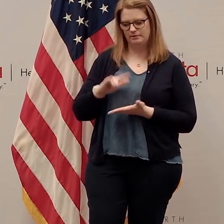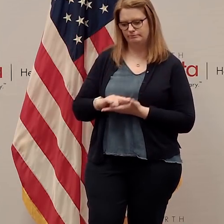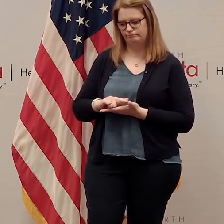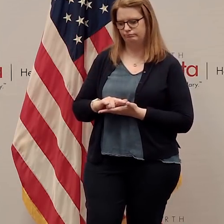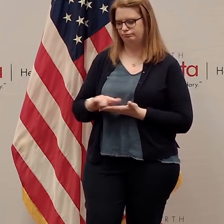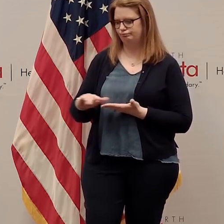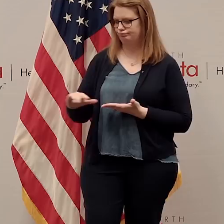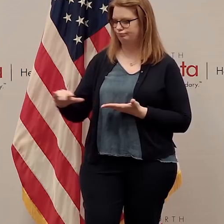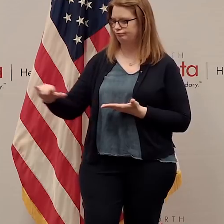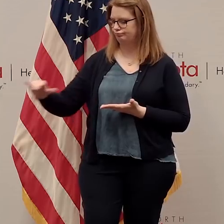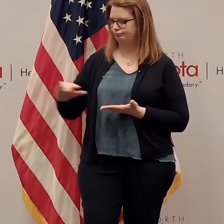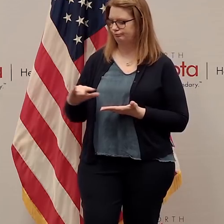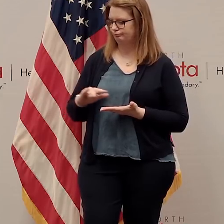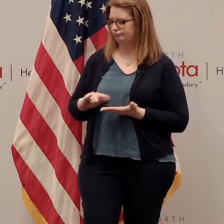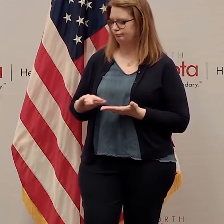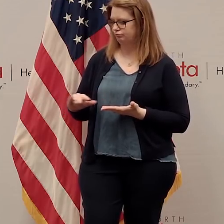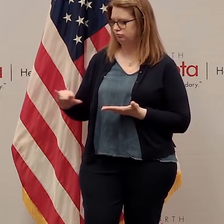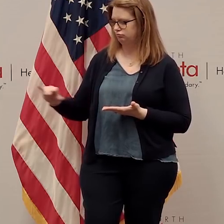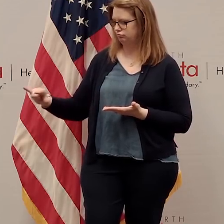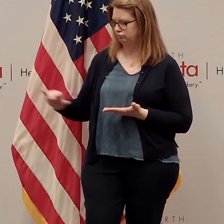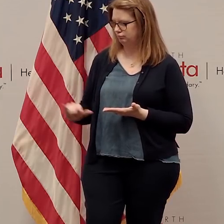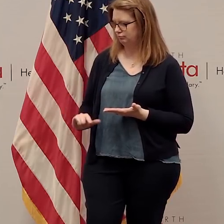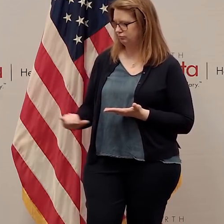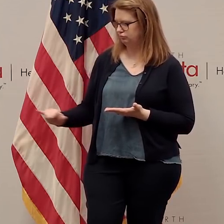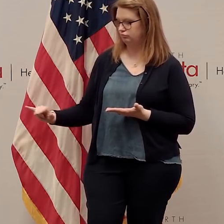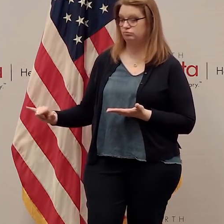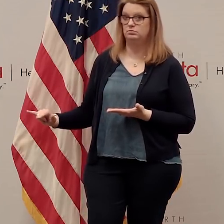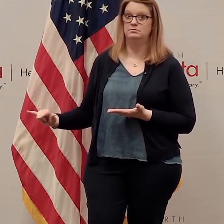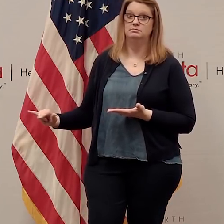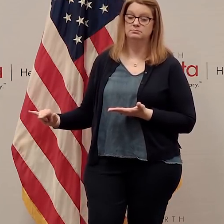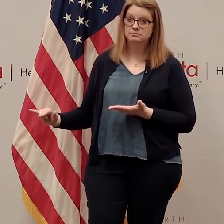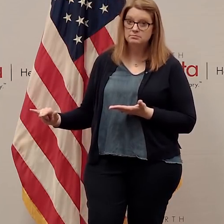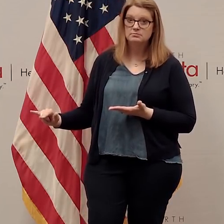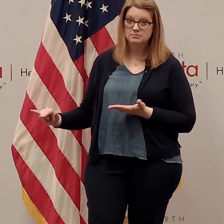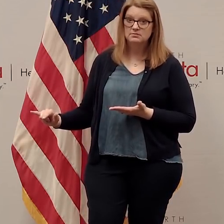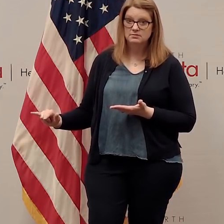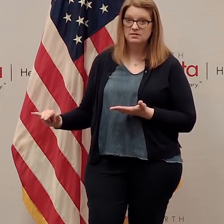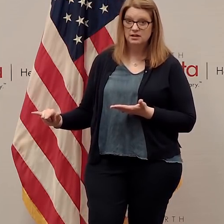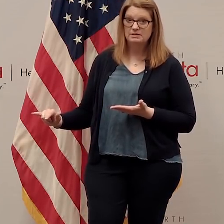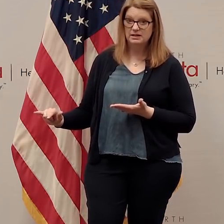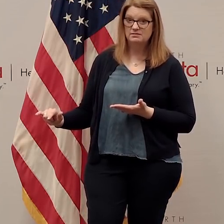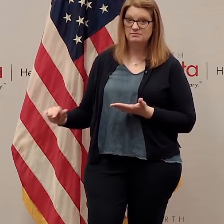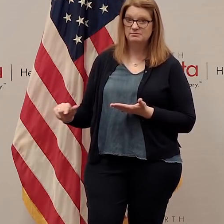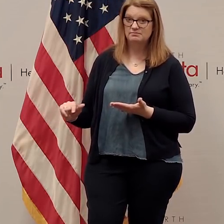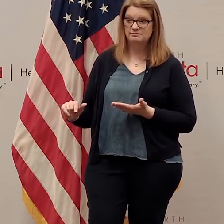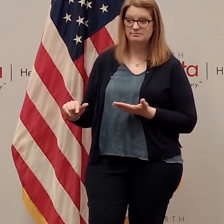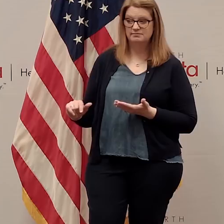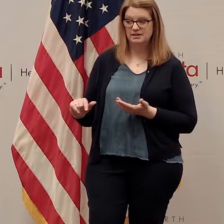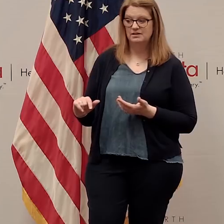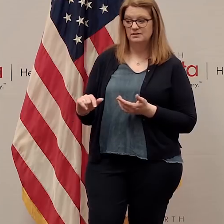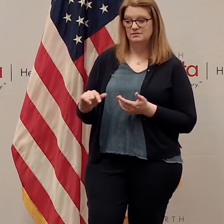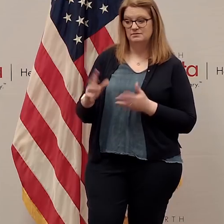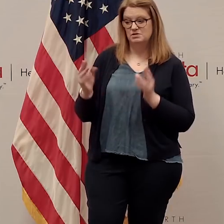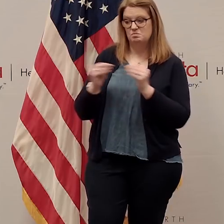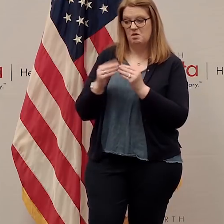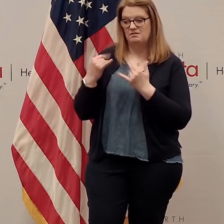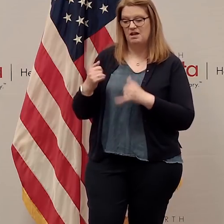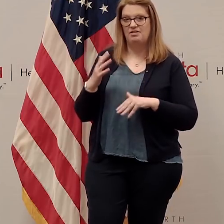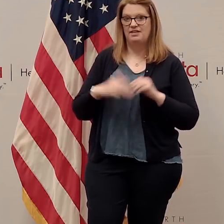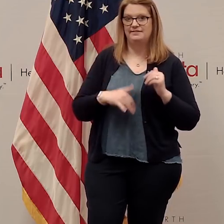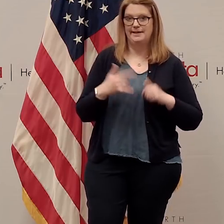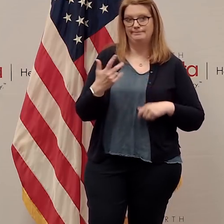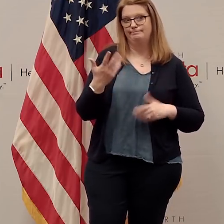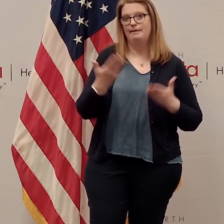right now than really almost, I suppose any time other than the 3 days after 9/11. And so that